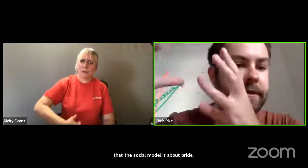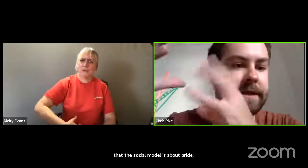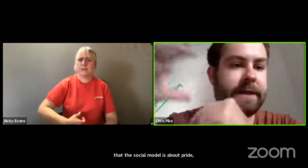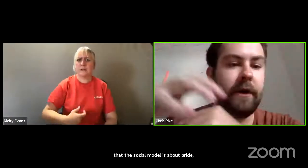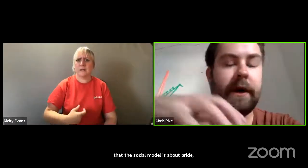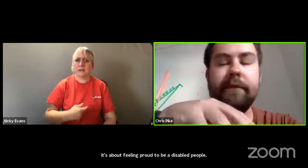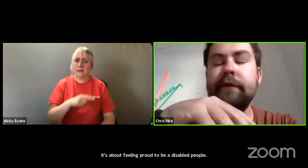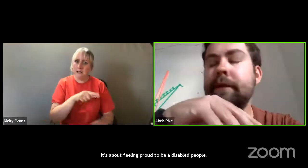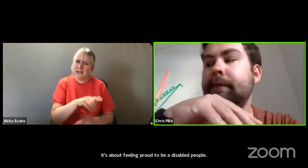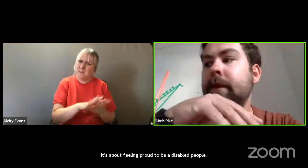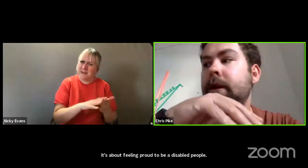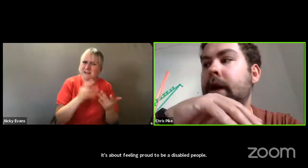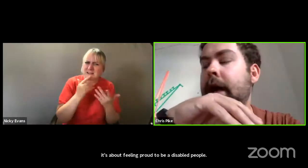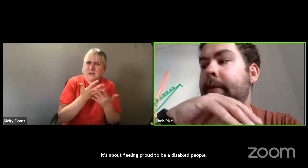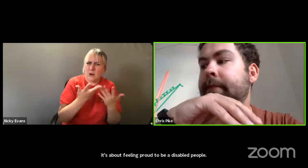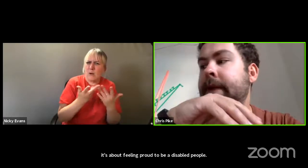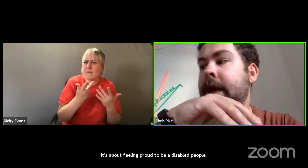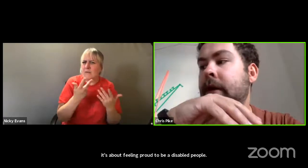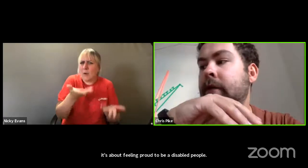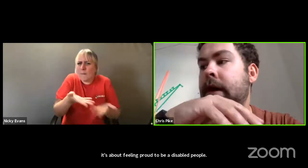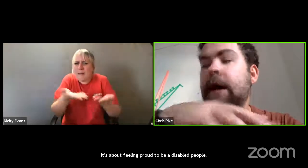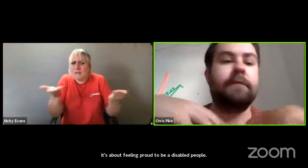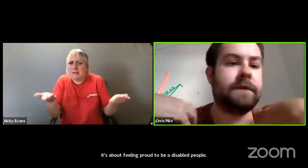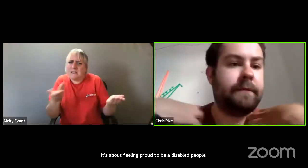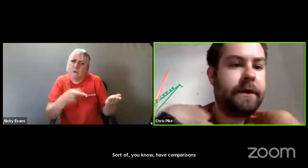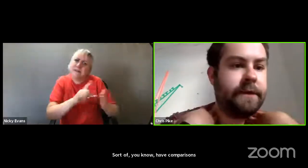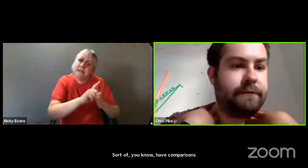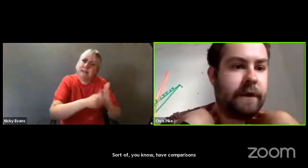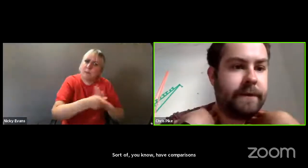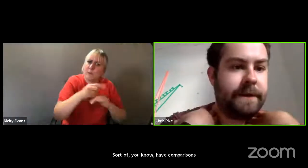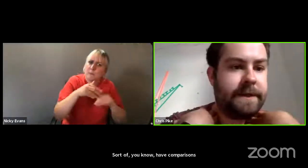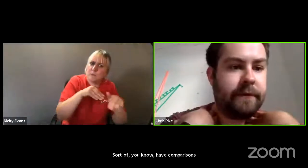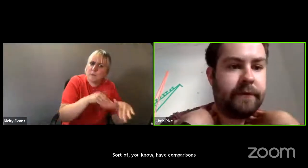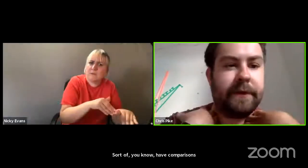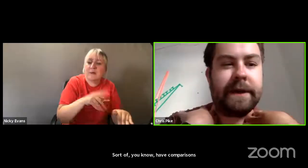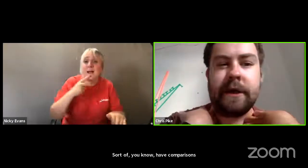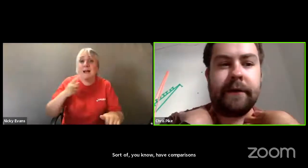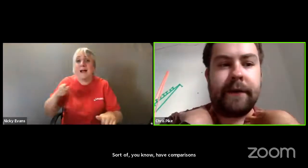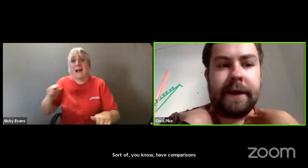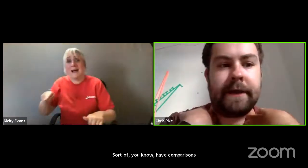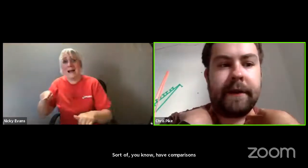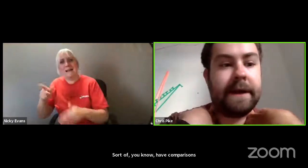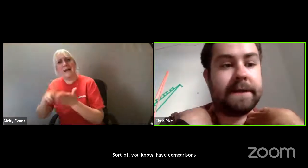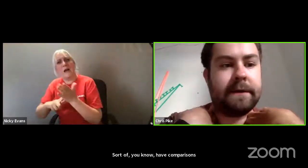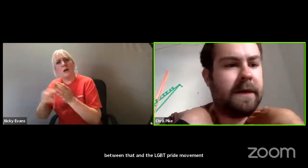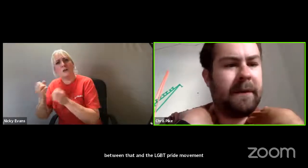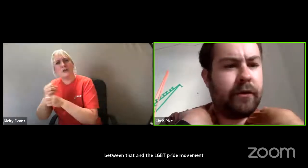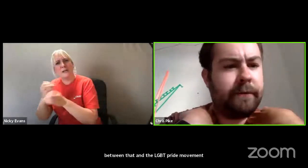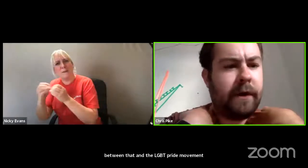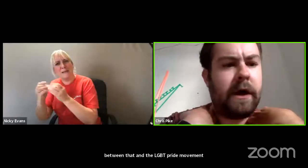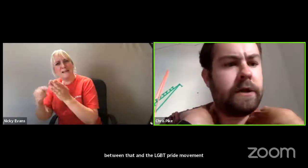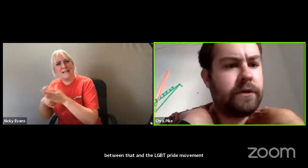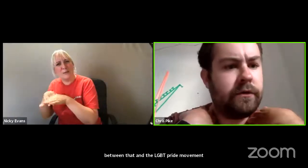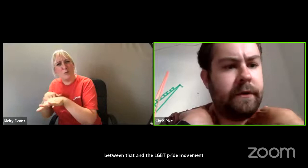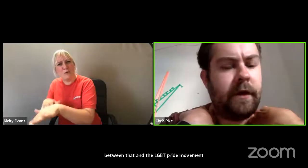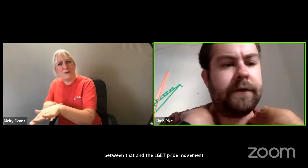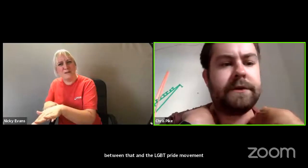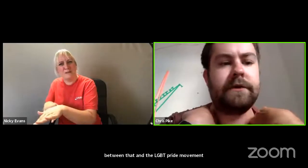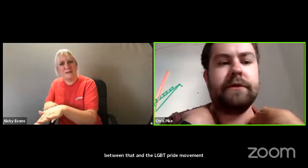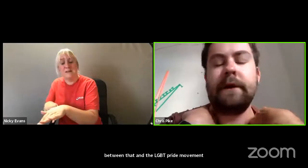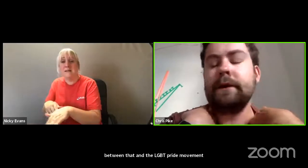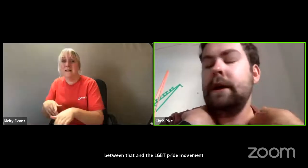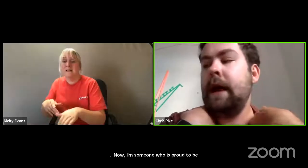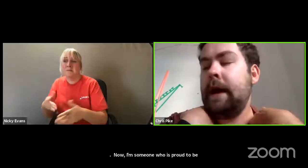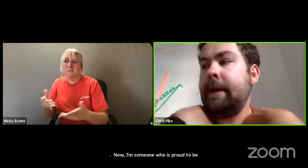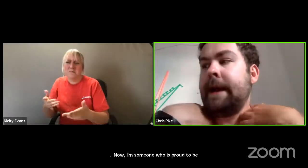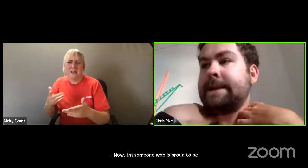and the LGBT pride movement. Now, I'm somebody who is proud to be disabled, but I don't think that that is an important part at all of the